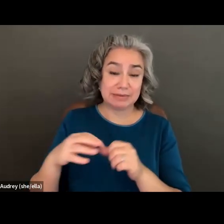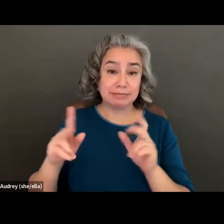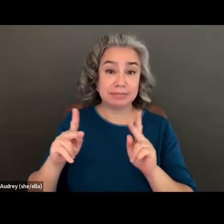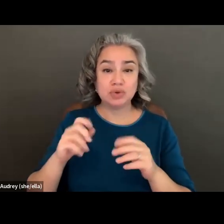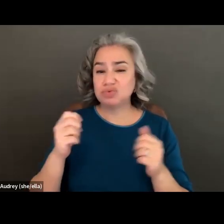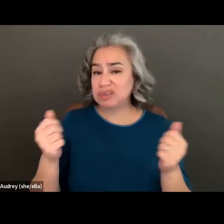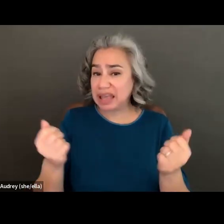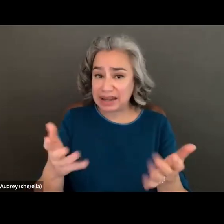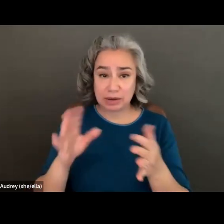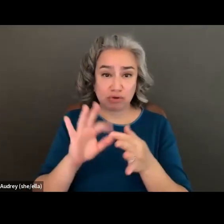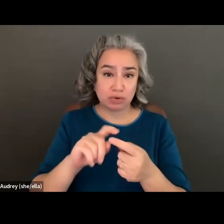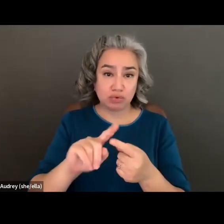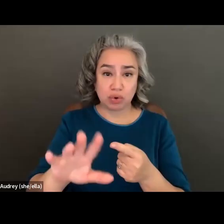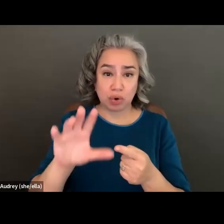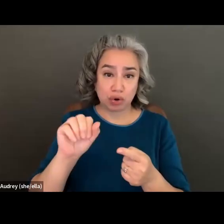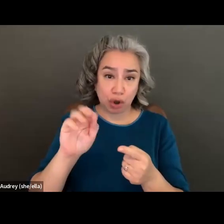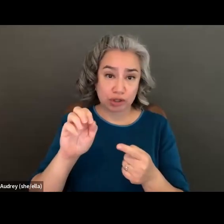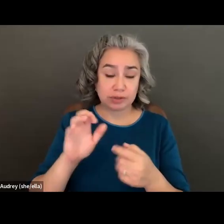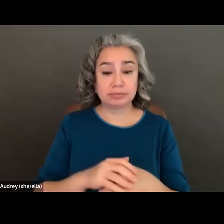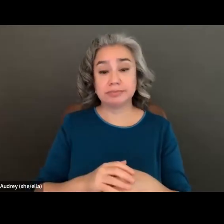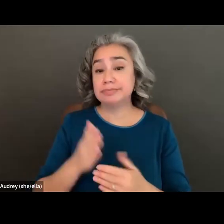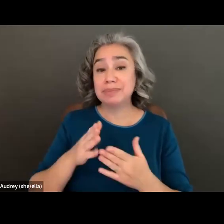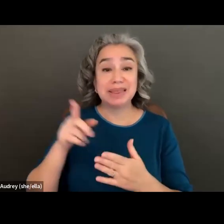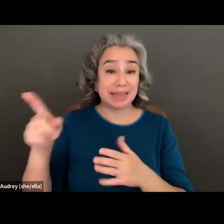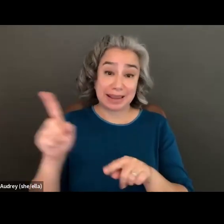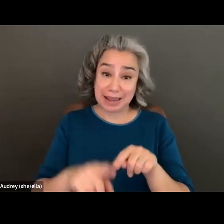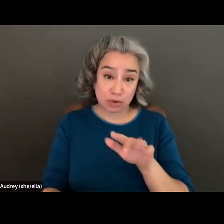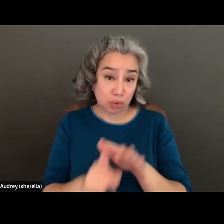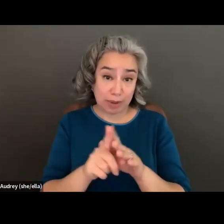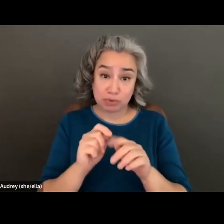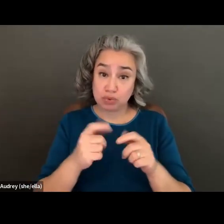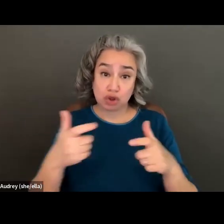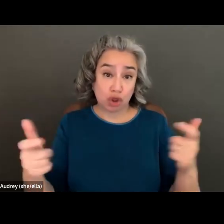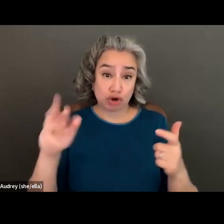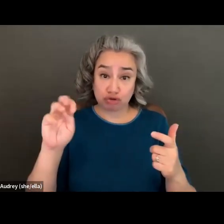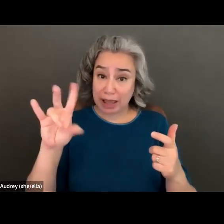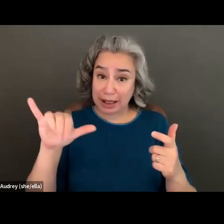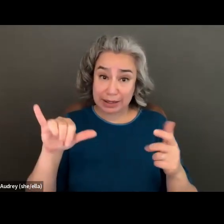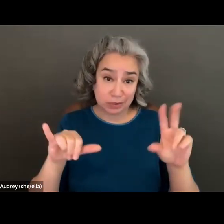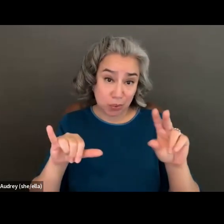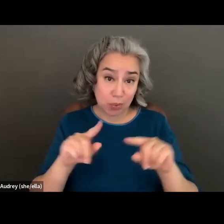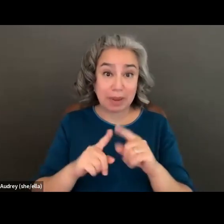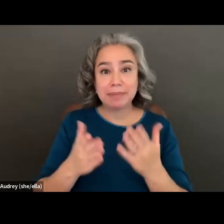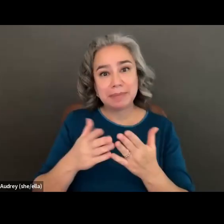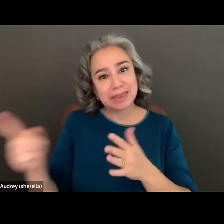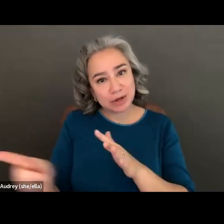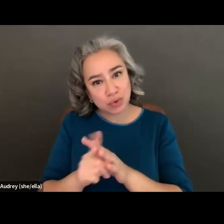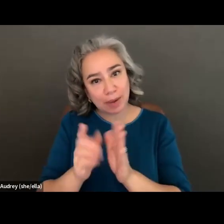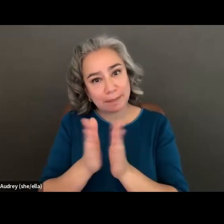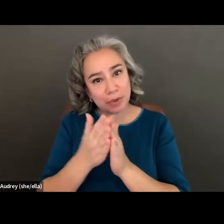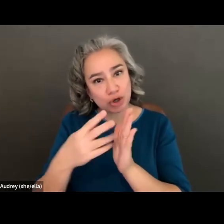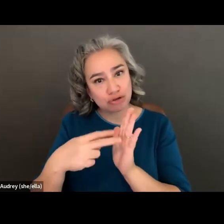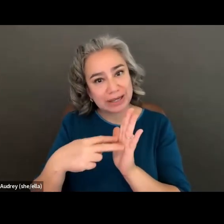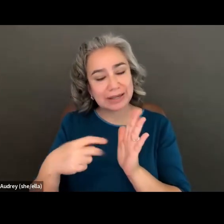and anything related to your cause. They might not be able to make it to your large rally, but they may have time to come to your book reading, which